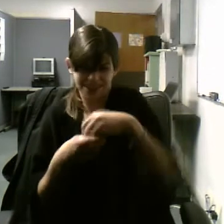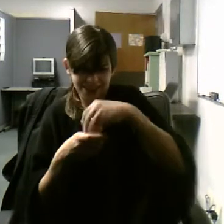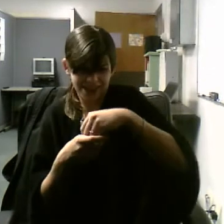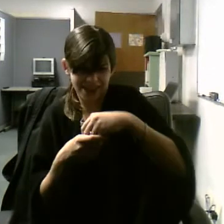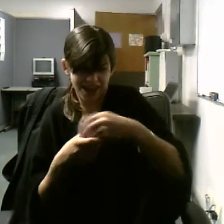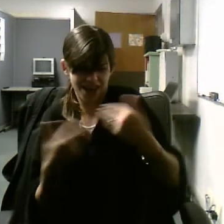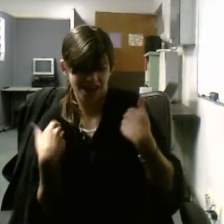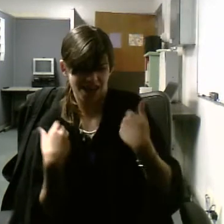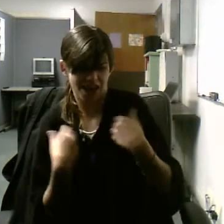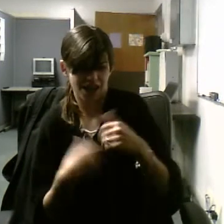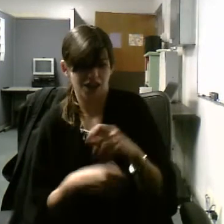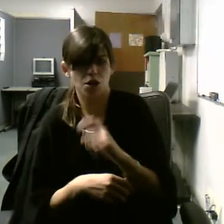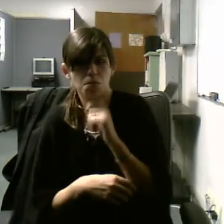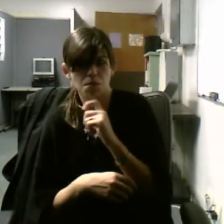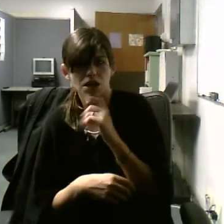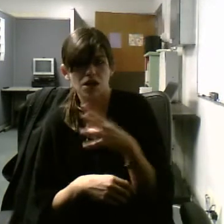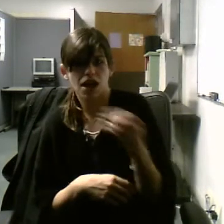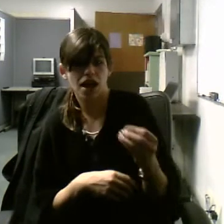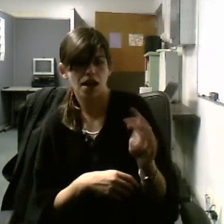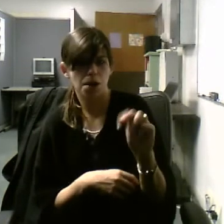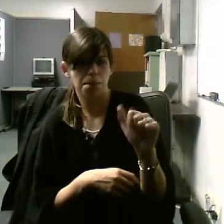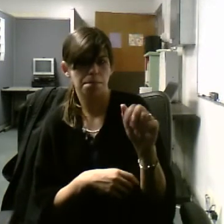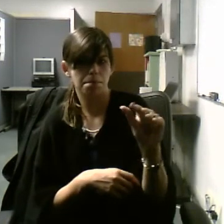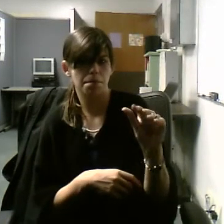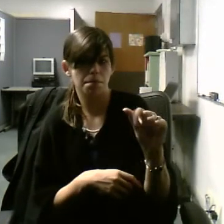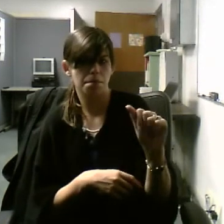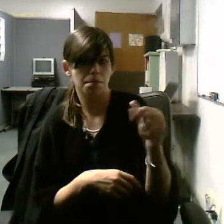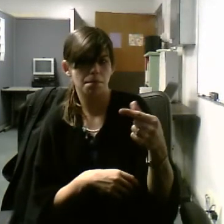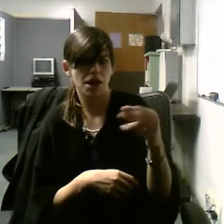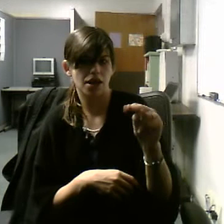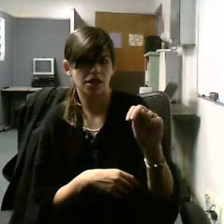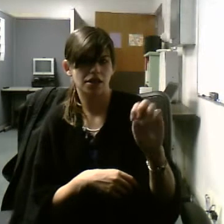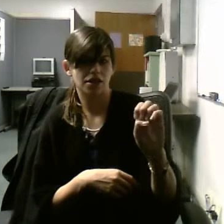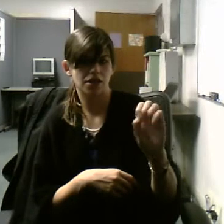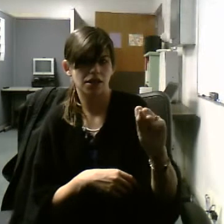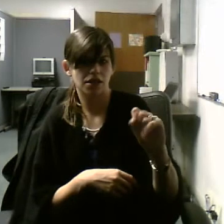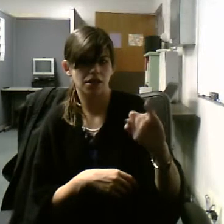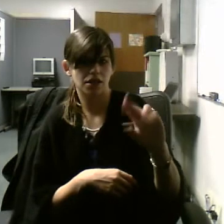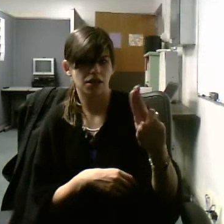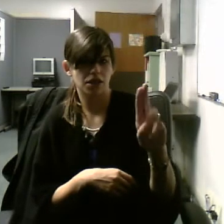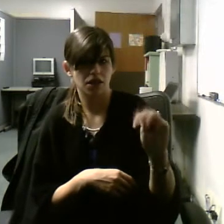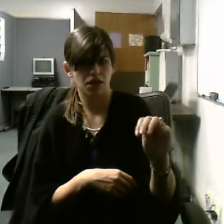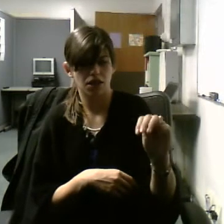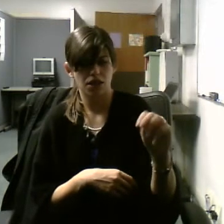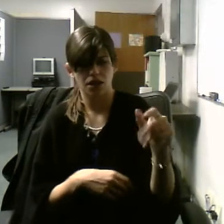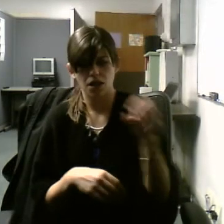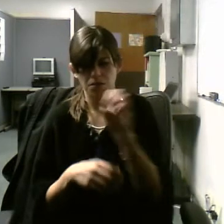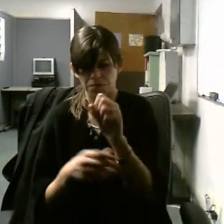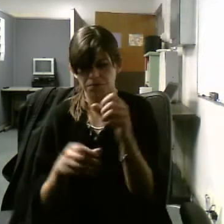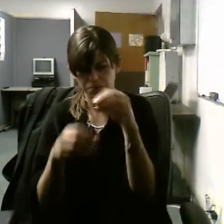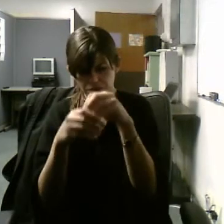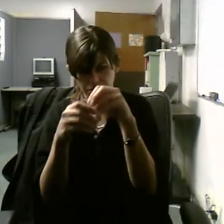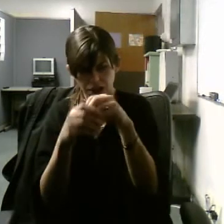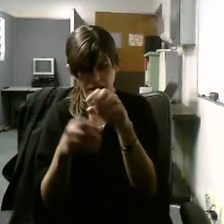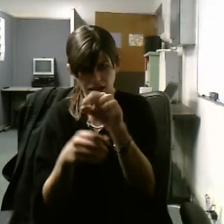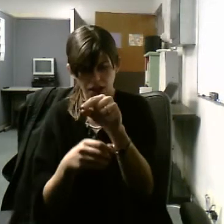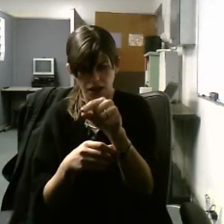Scientists also think that this iron is what causes the magnetic poles we find on Earth, making Earth one big magnet.